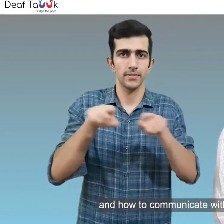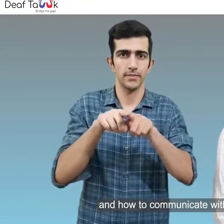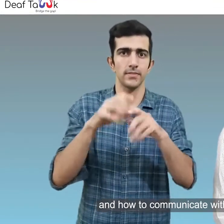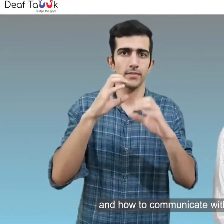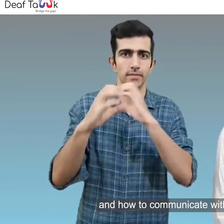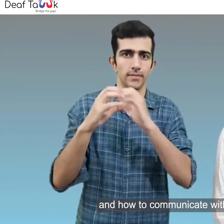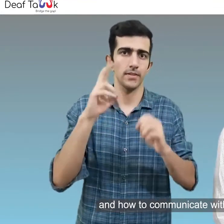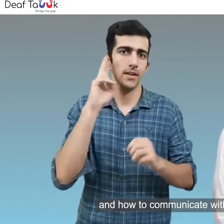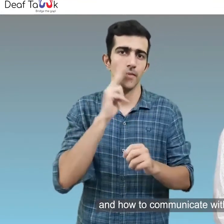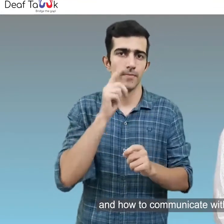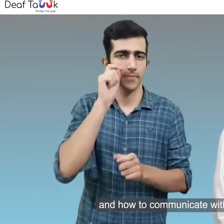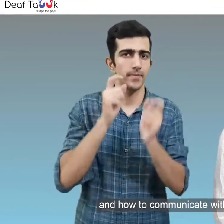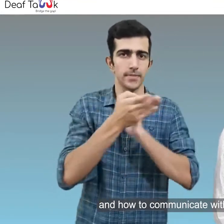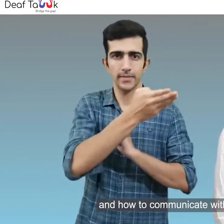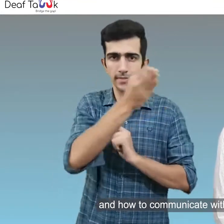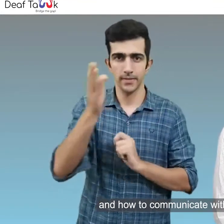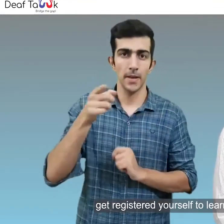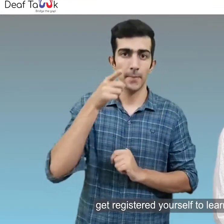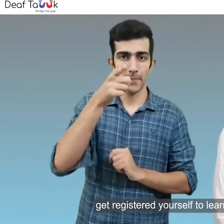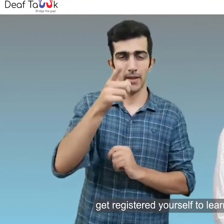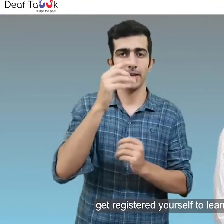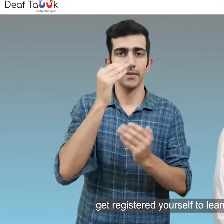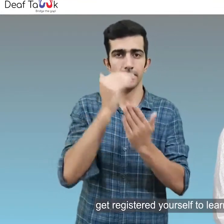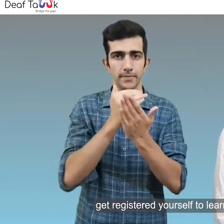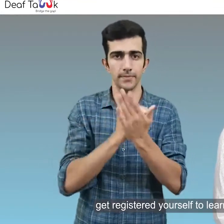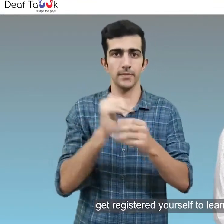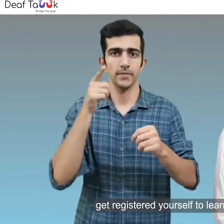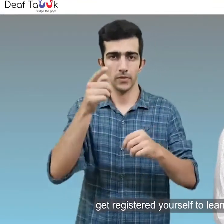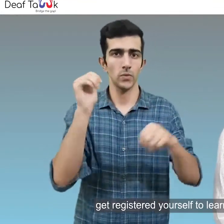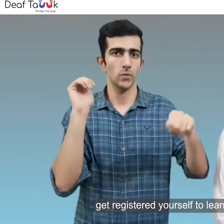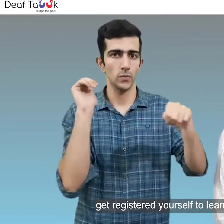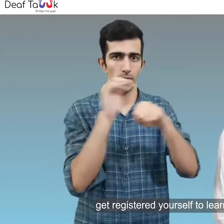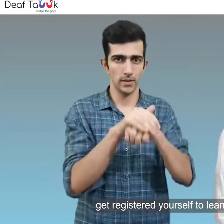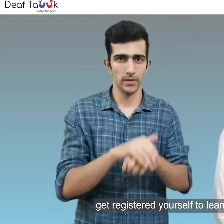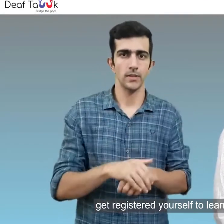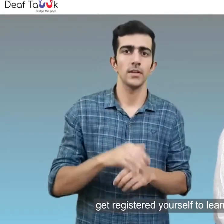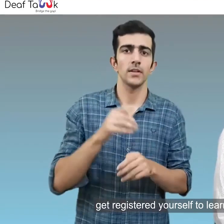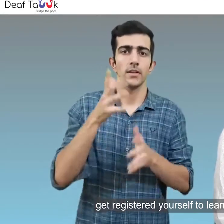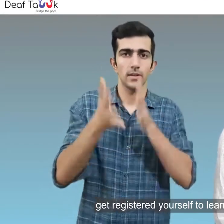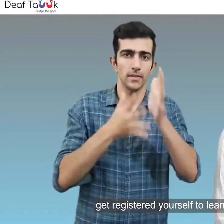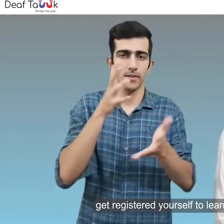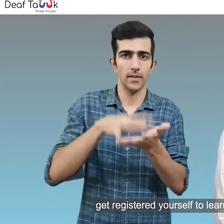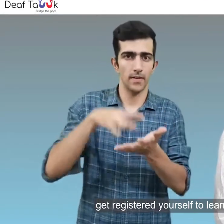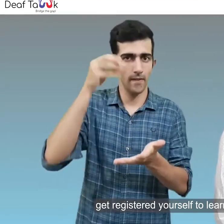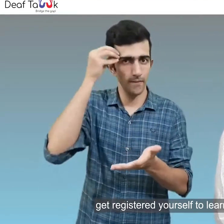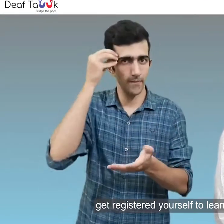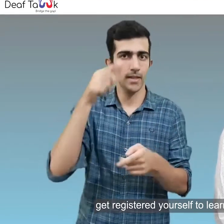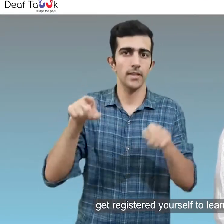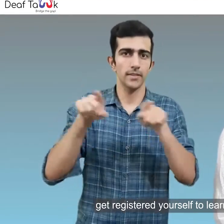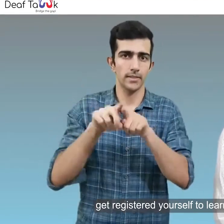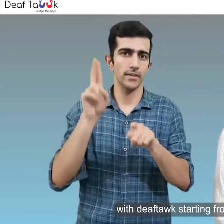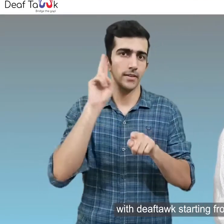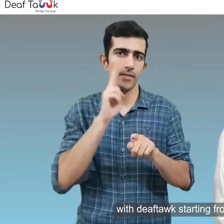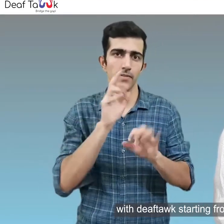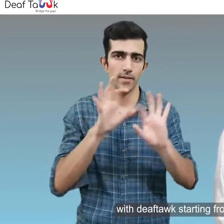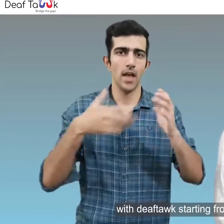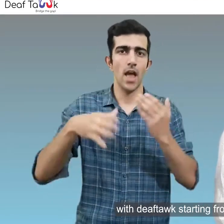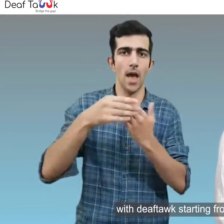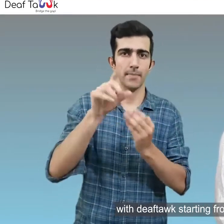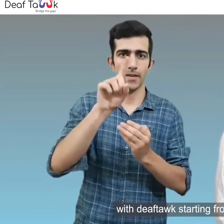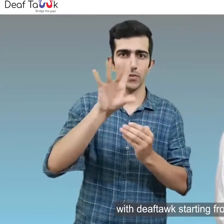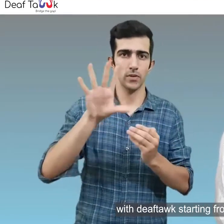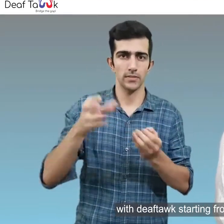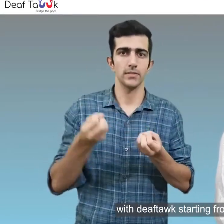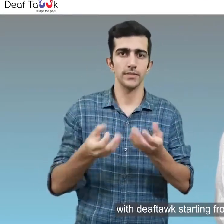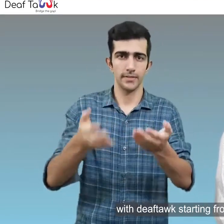to communicate with deaf person, get registered yourself to learn sign language with deaf talk